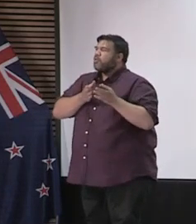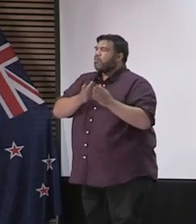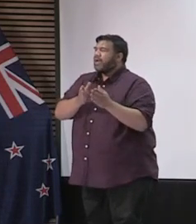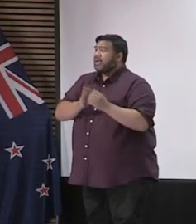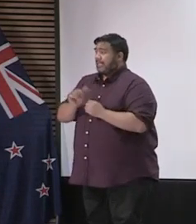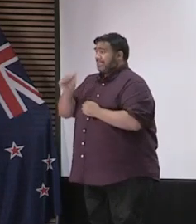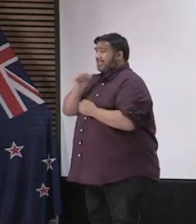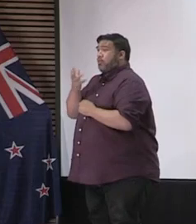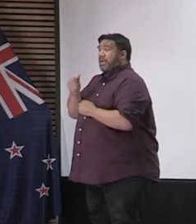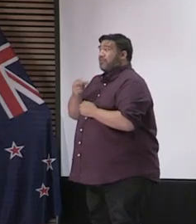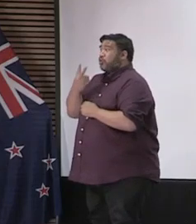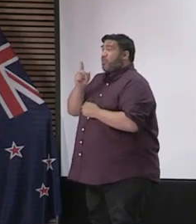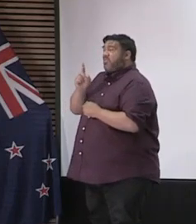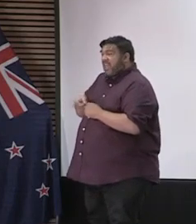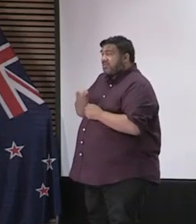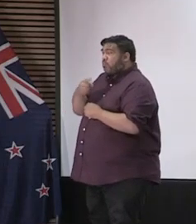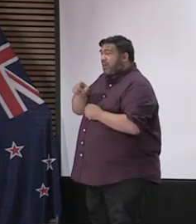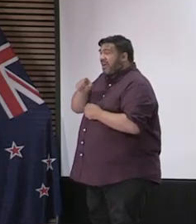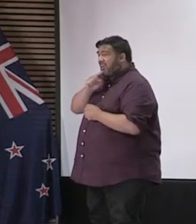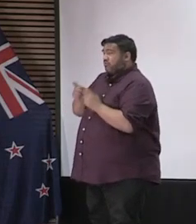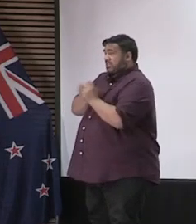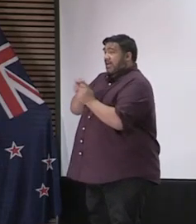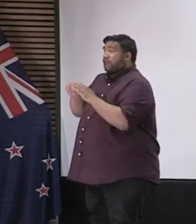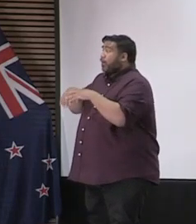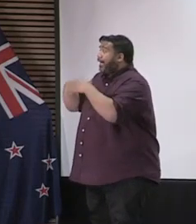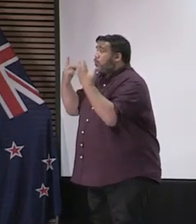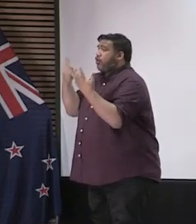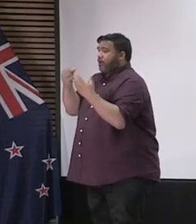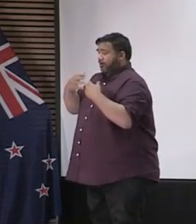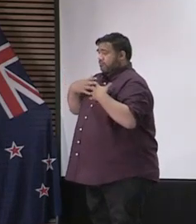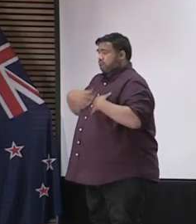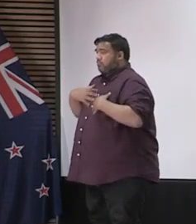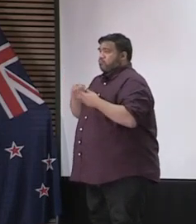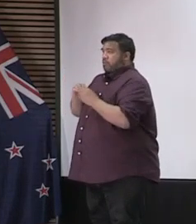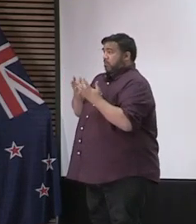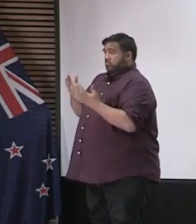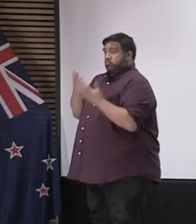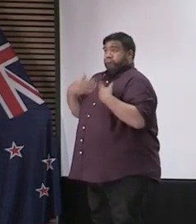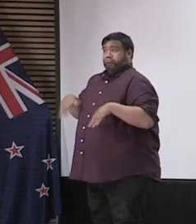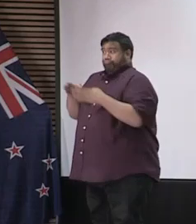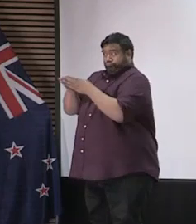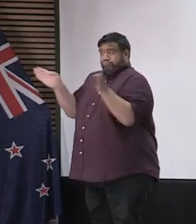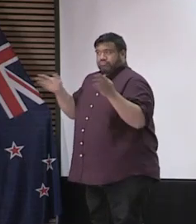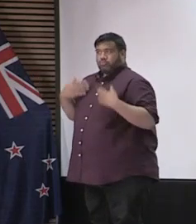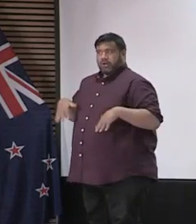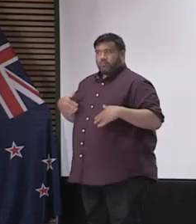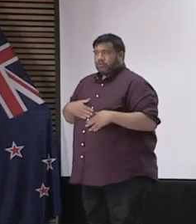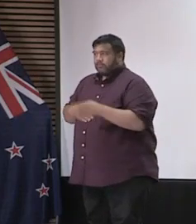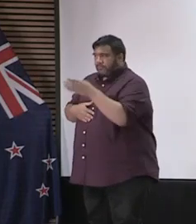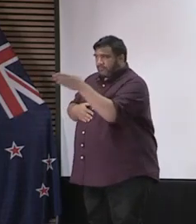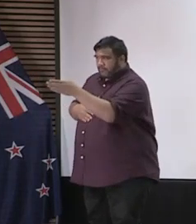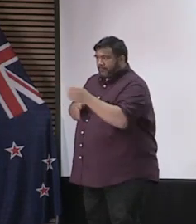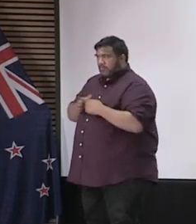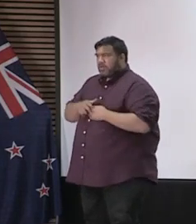yesterday 2,100 tests for people with any respiratory symptoms. Yeah. Okay. I'll just, last couple, yeah. Just to clarify the